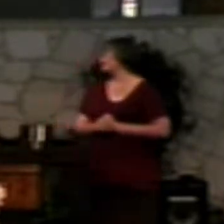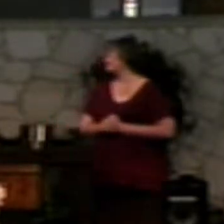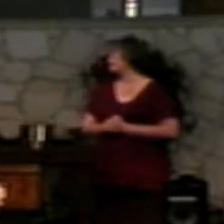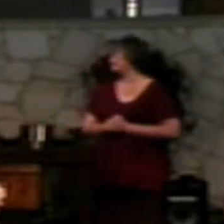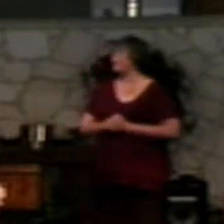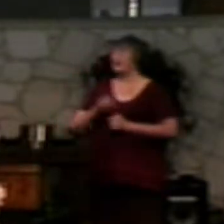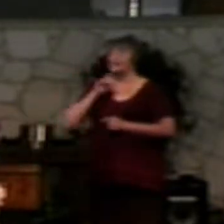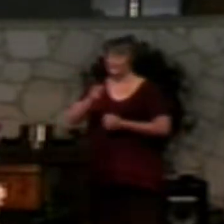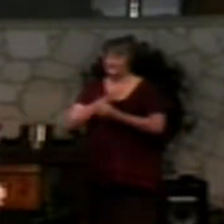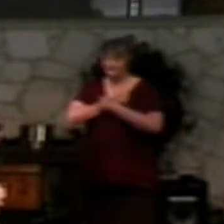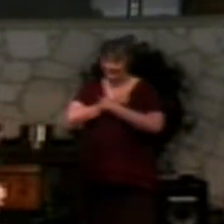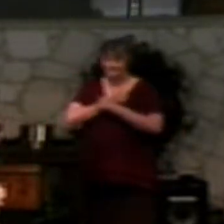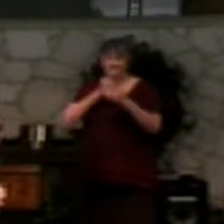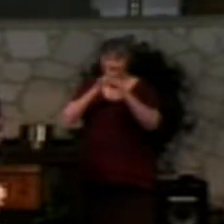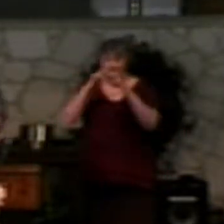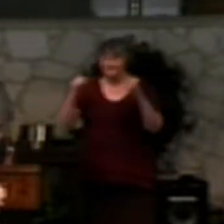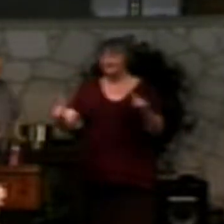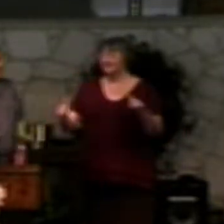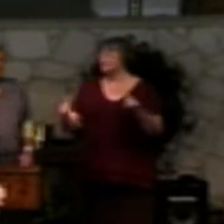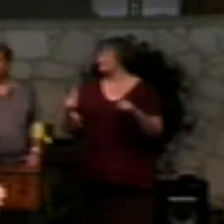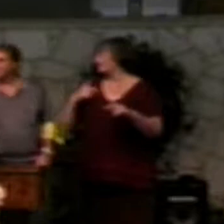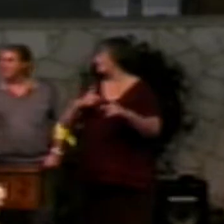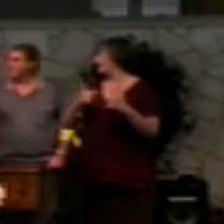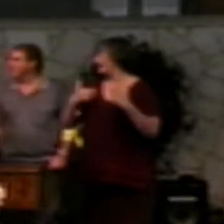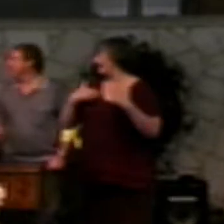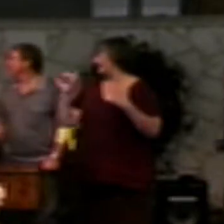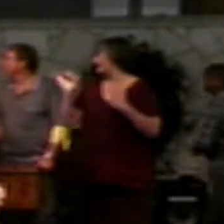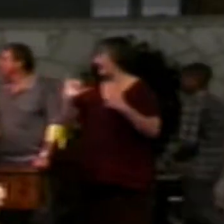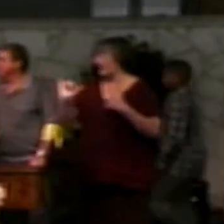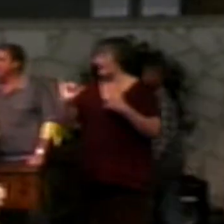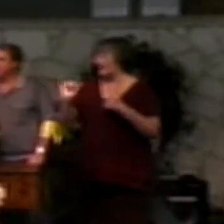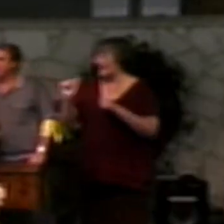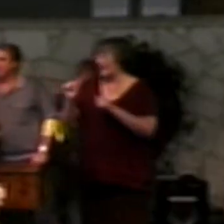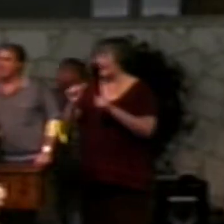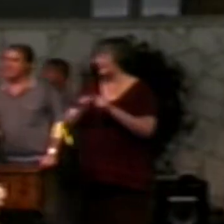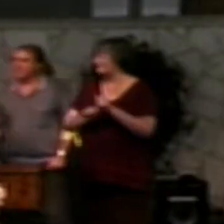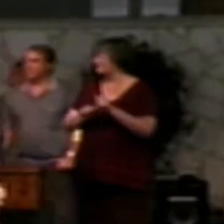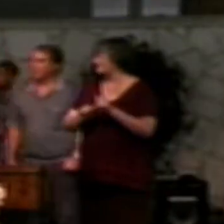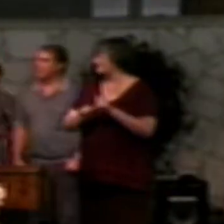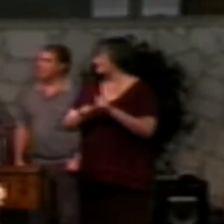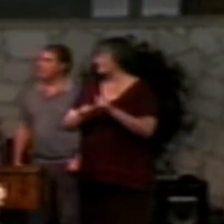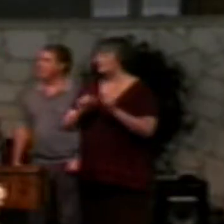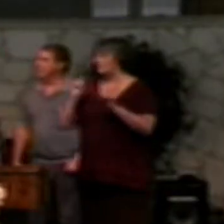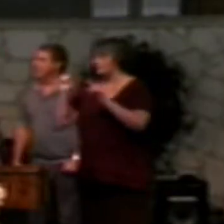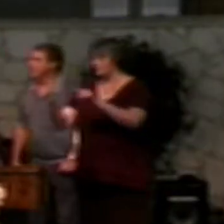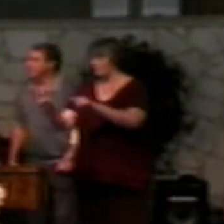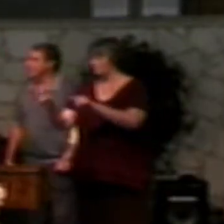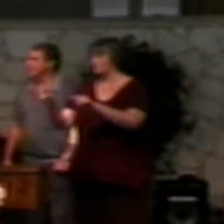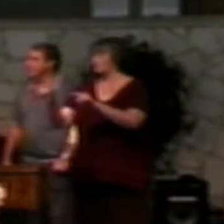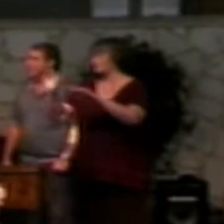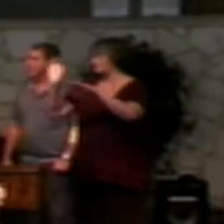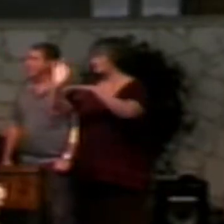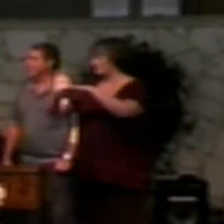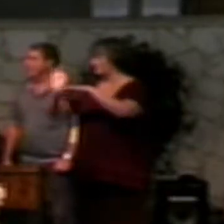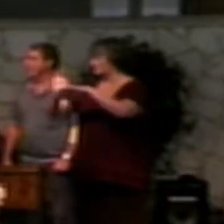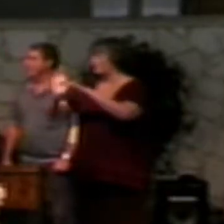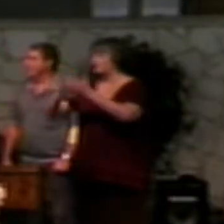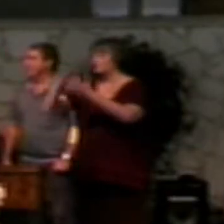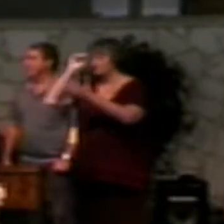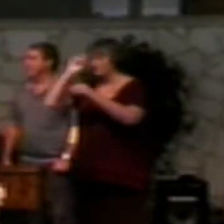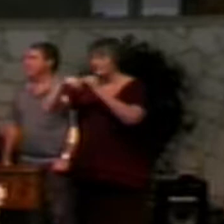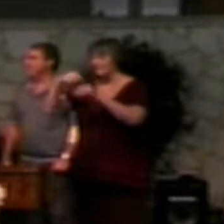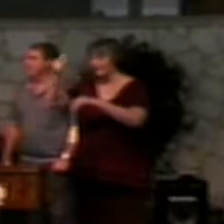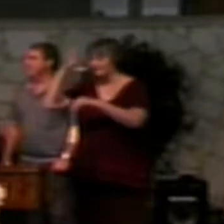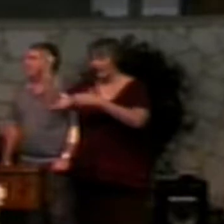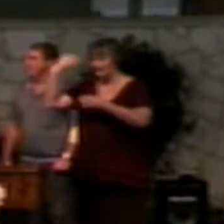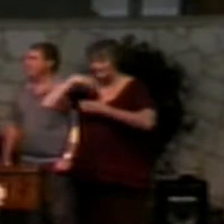I really loved the camp, and we had like every like when we went to the chapel, we learned about like God coming into our